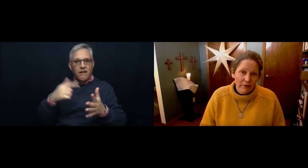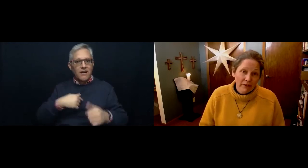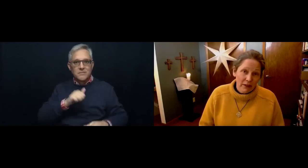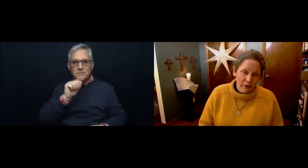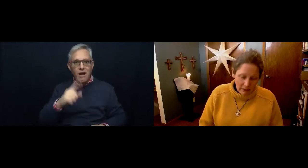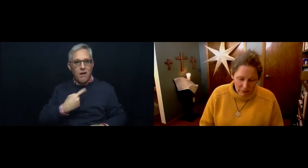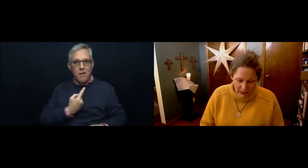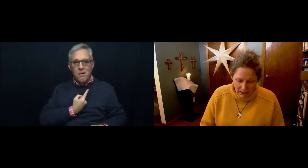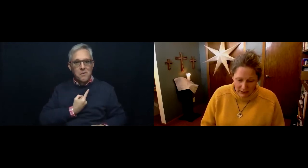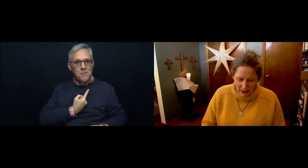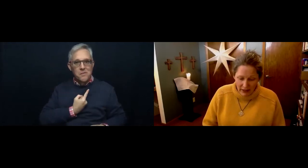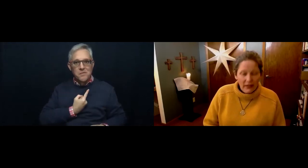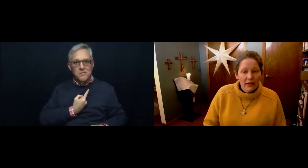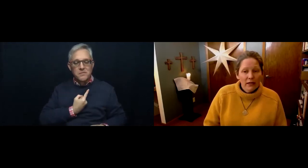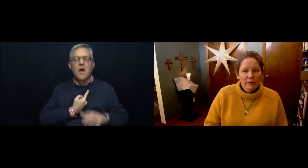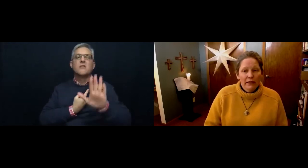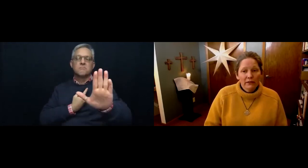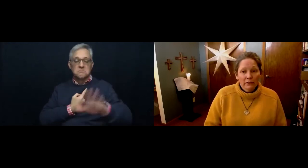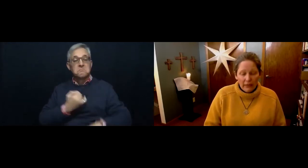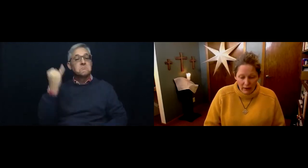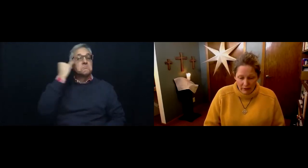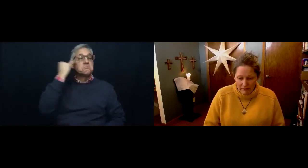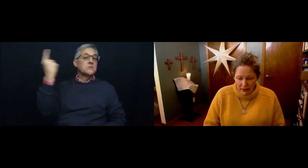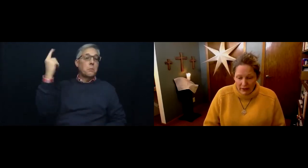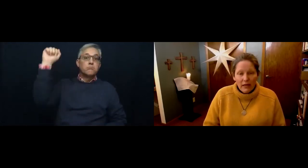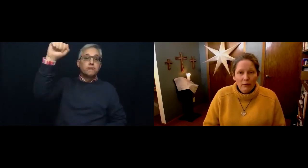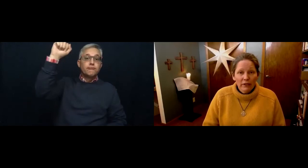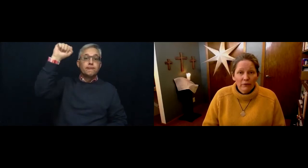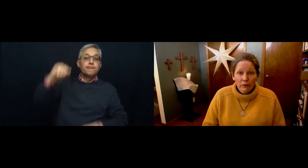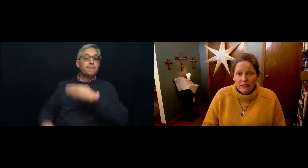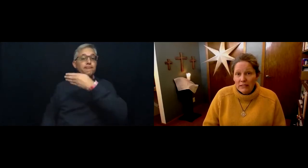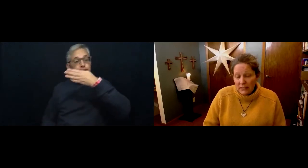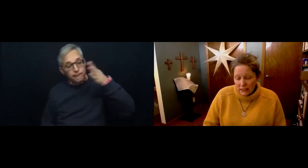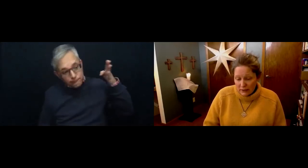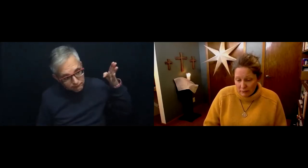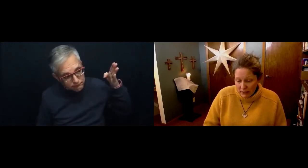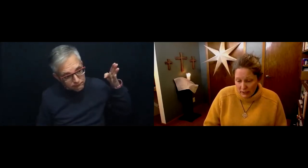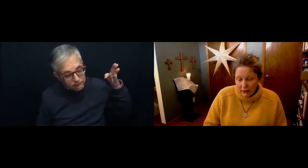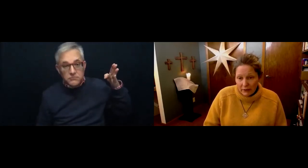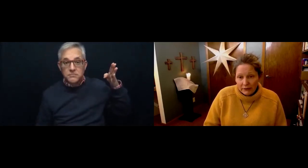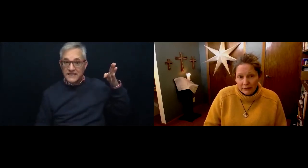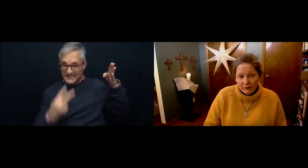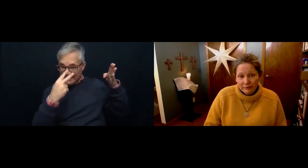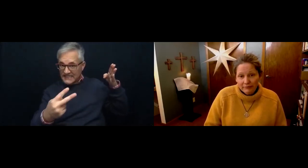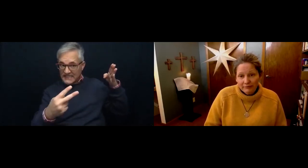Now, if anyone had peeked inside my little cabin, they would have only seen me.